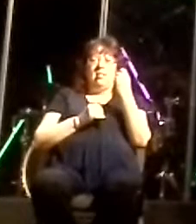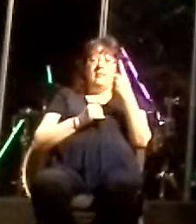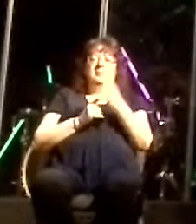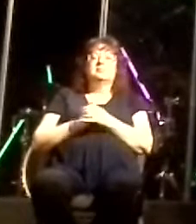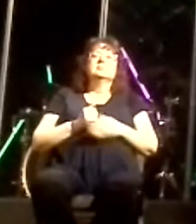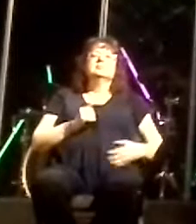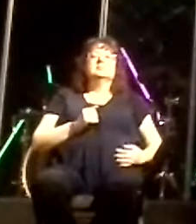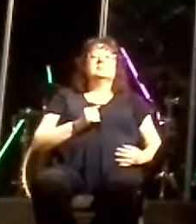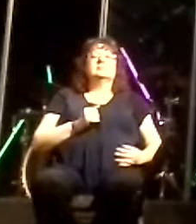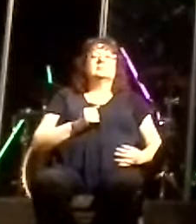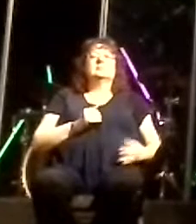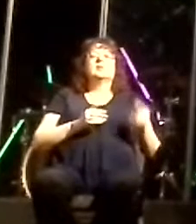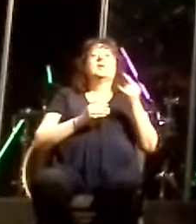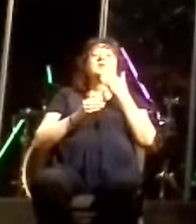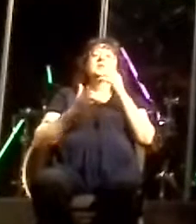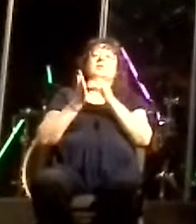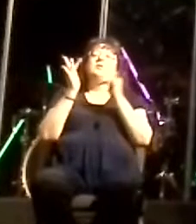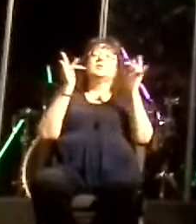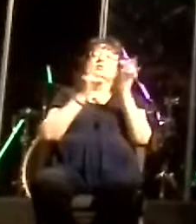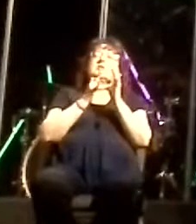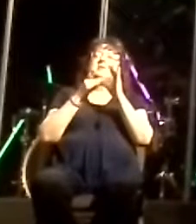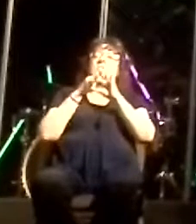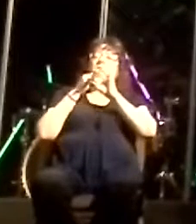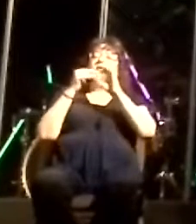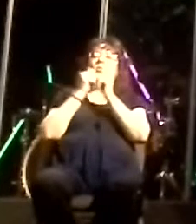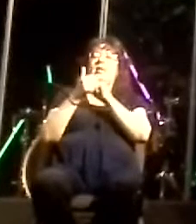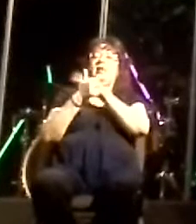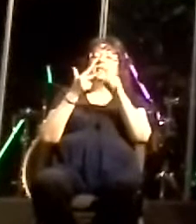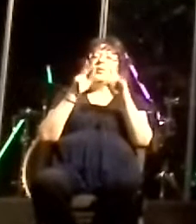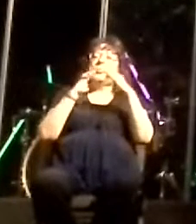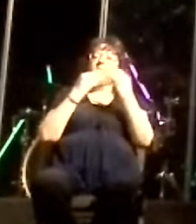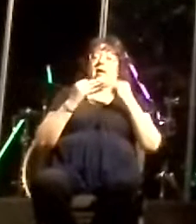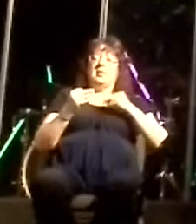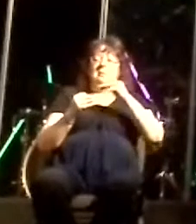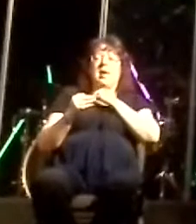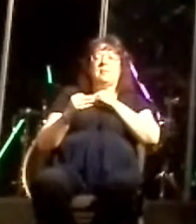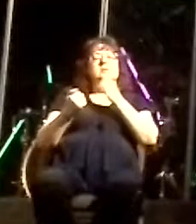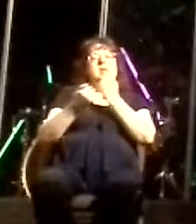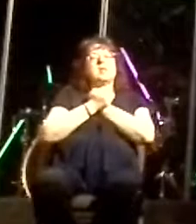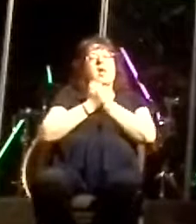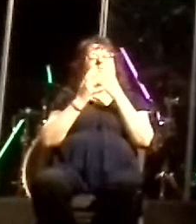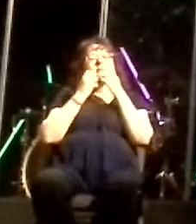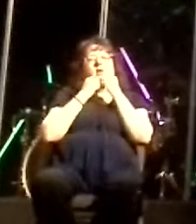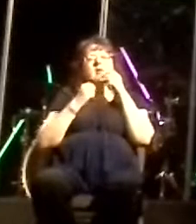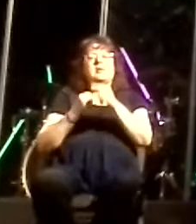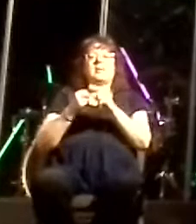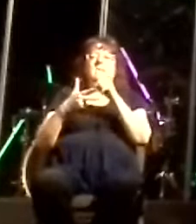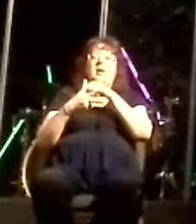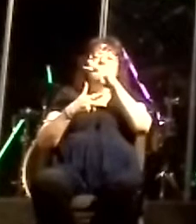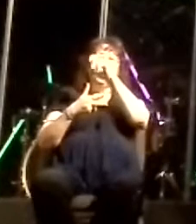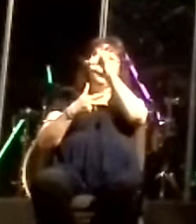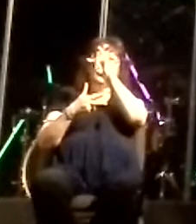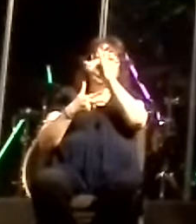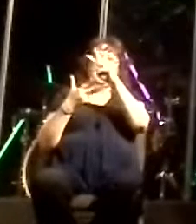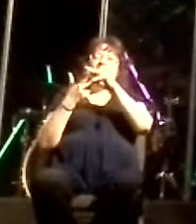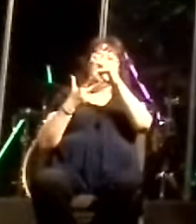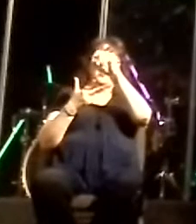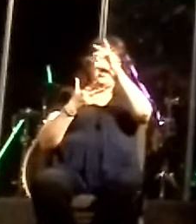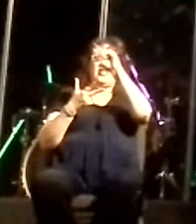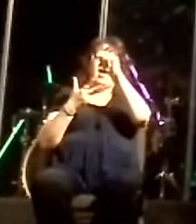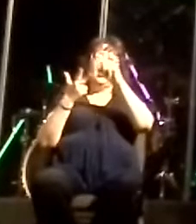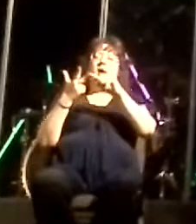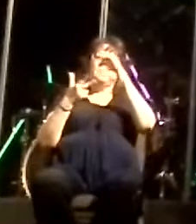11. This is the Gospel of John, the story of Jesus' relationship with three family members who he loved deeply. Mary, Martha, and their